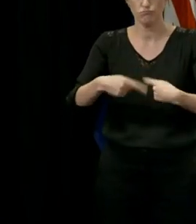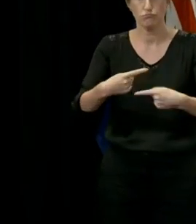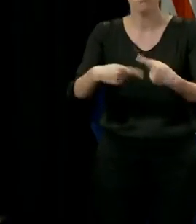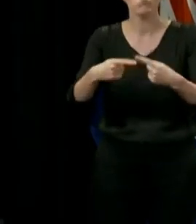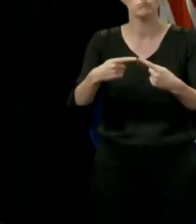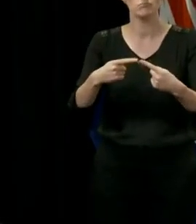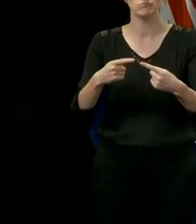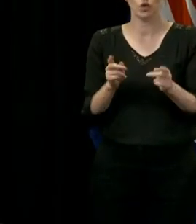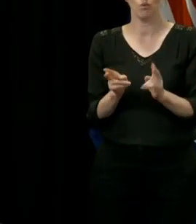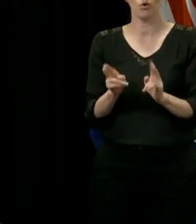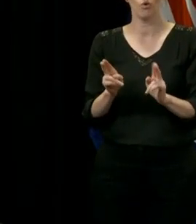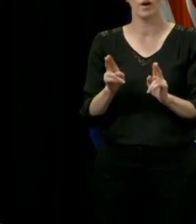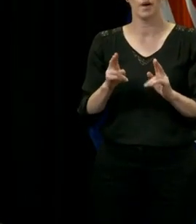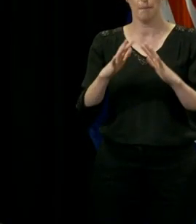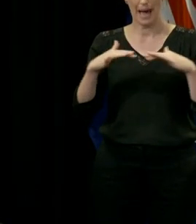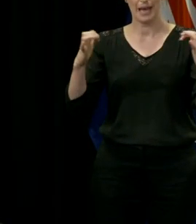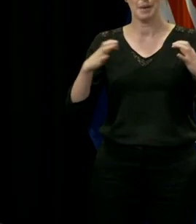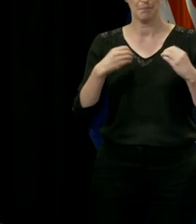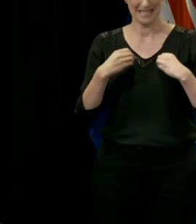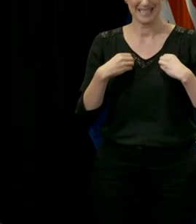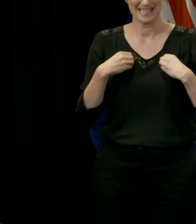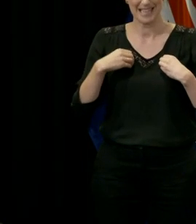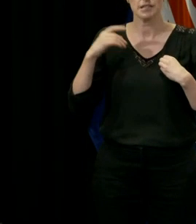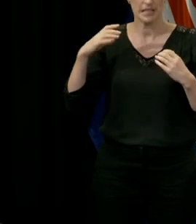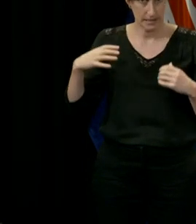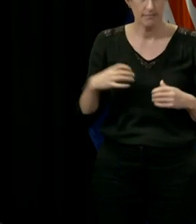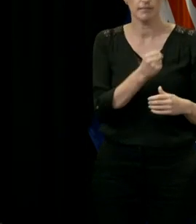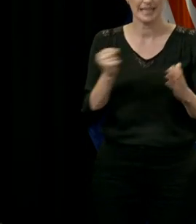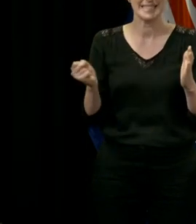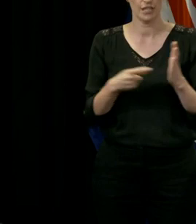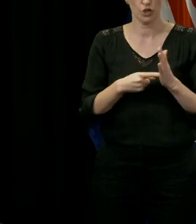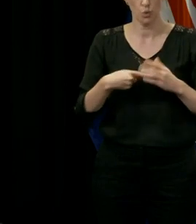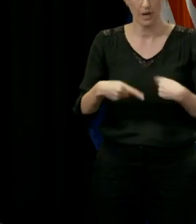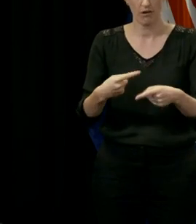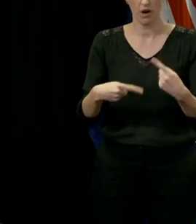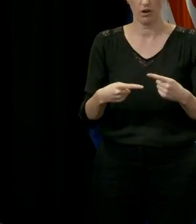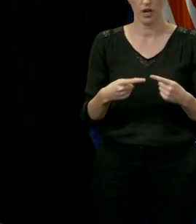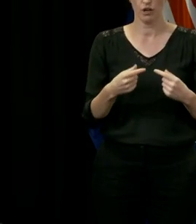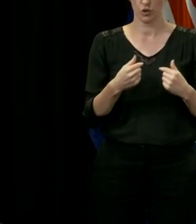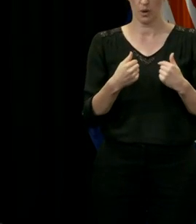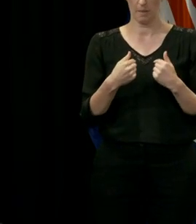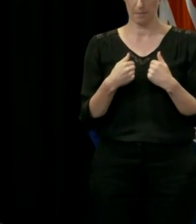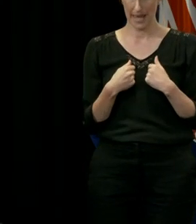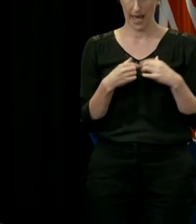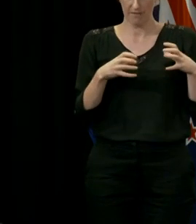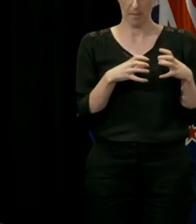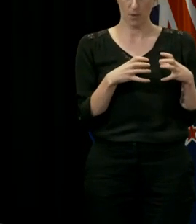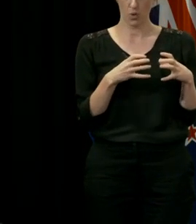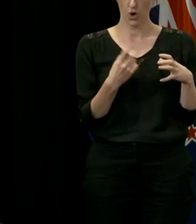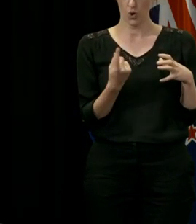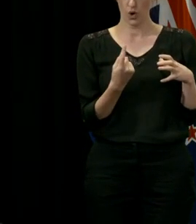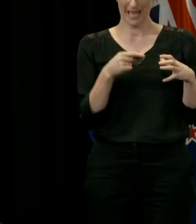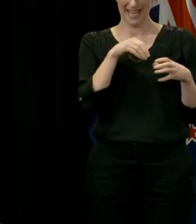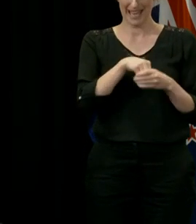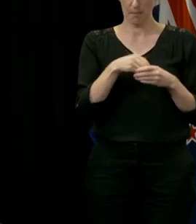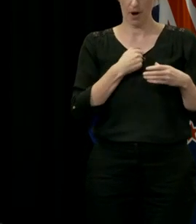be facilitated. So you will see part of my bubble is the Minister of Finance. But you will